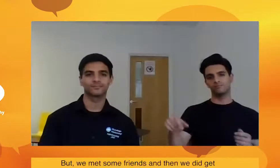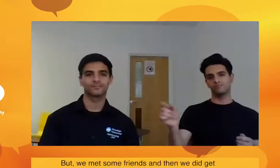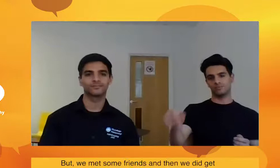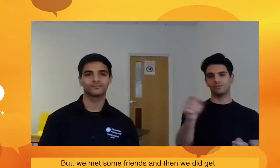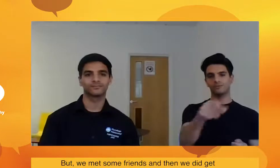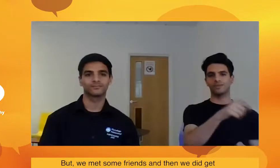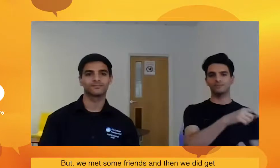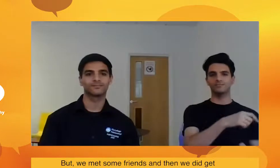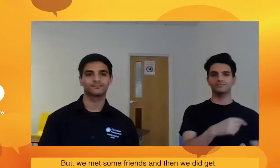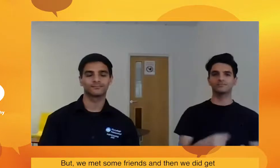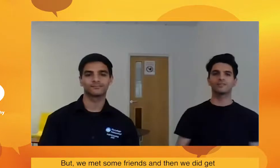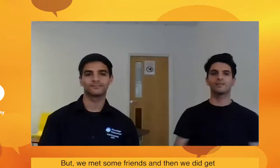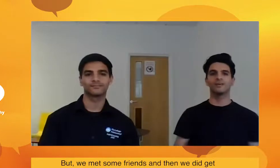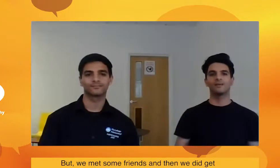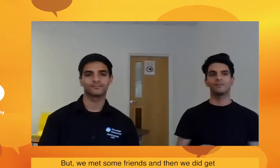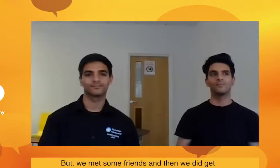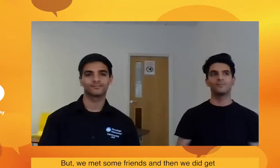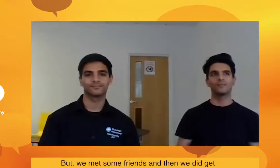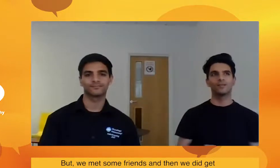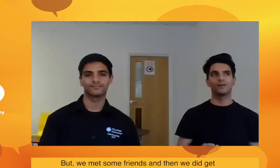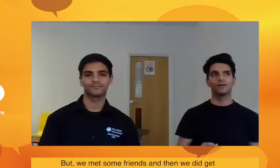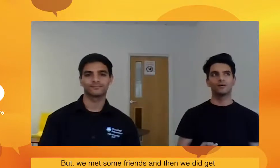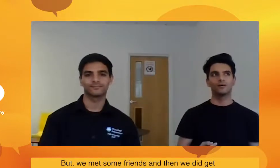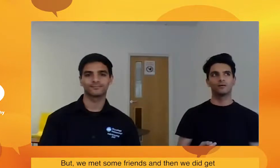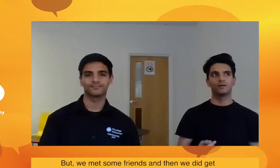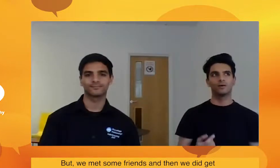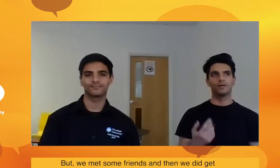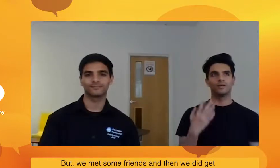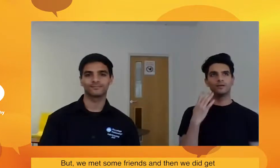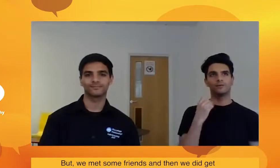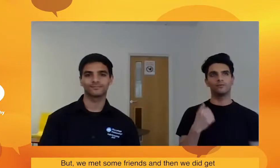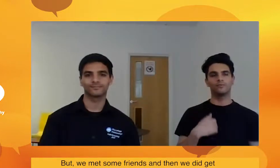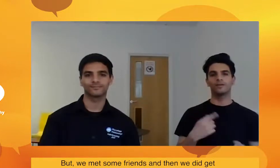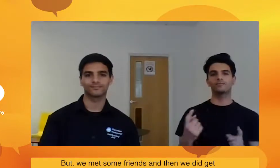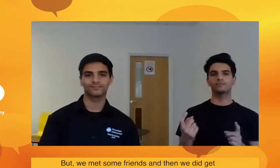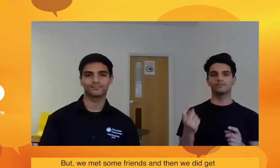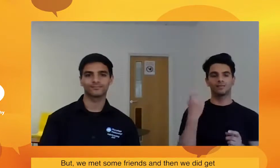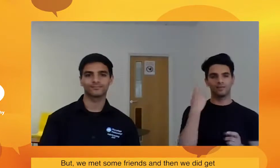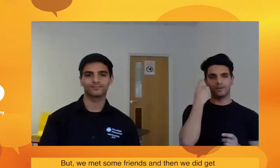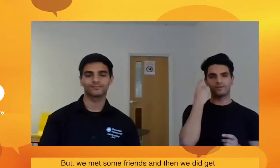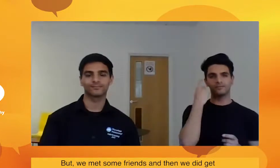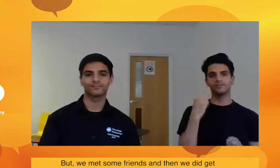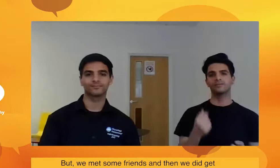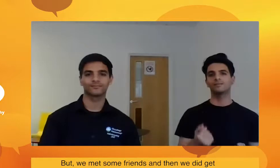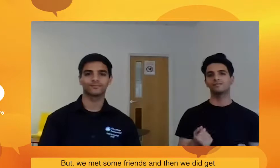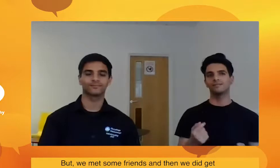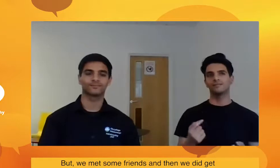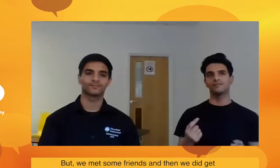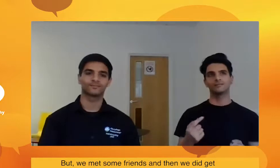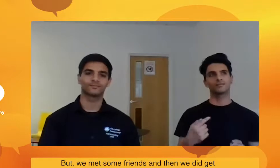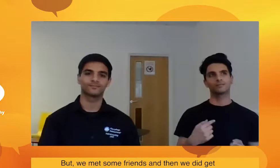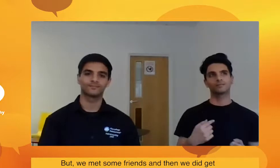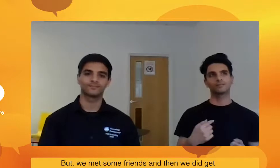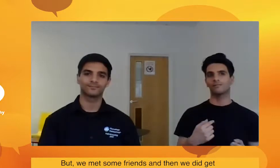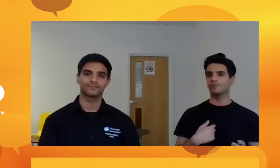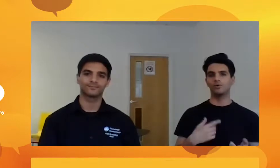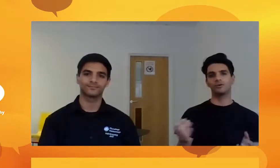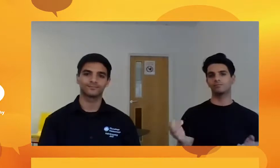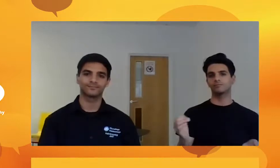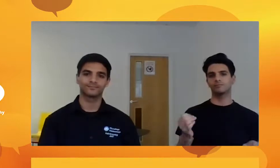But we met some friends And then we did get the hearing aid sorted